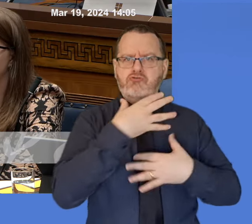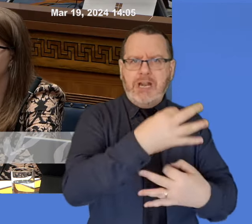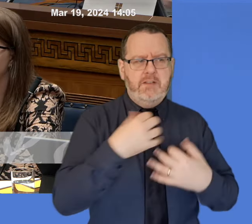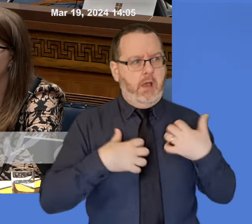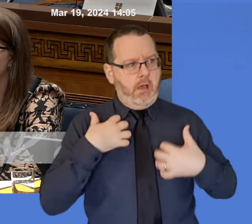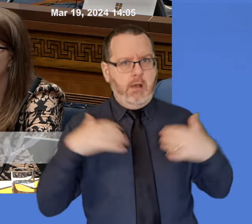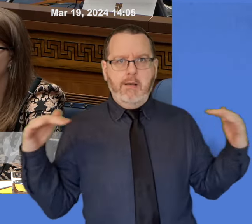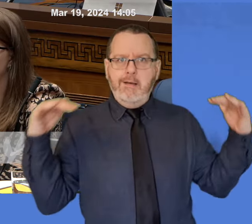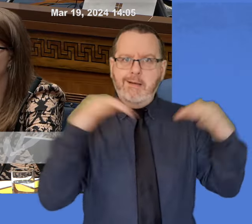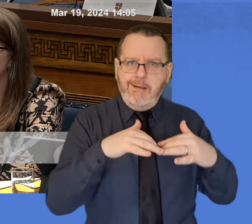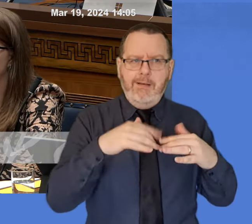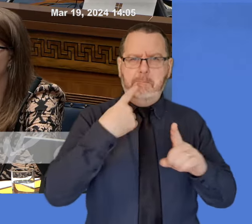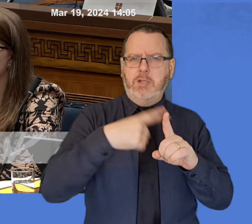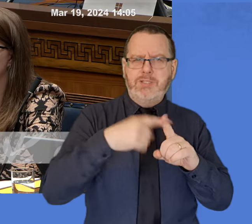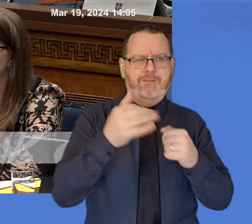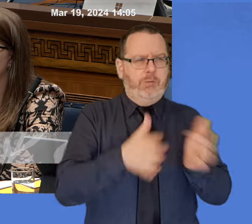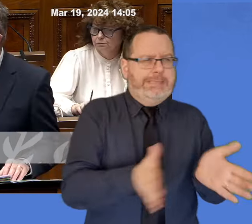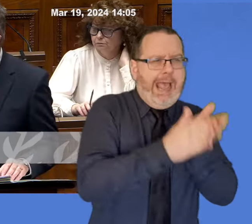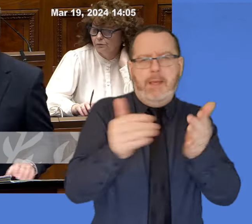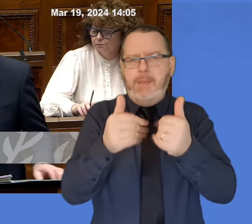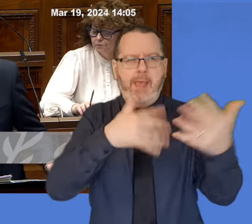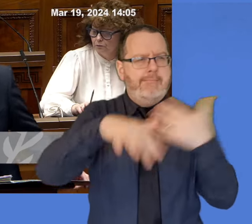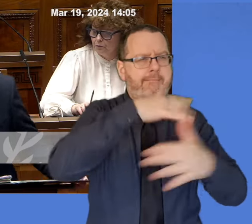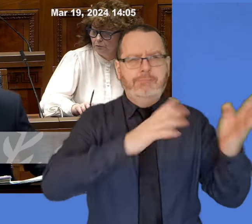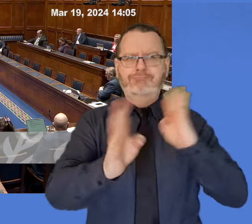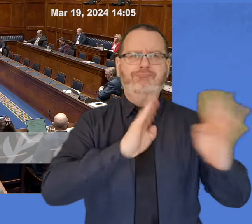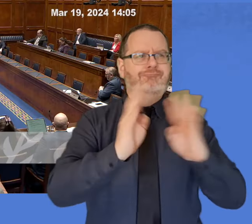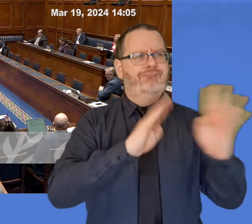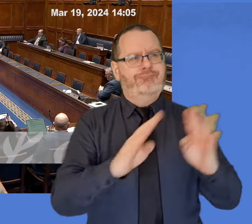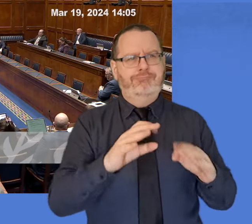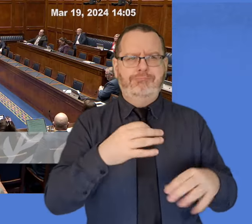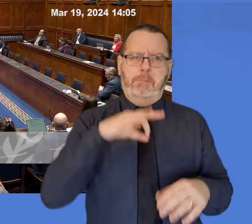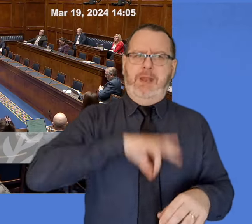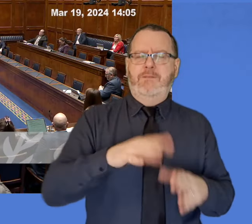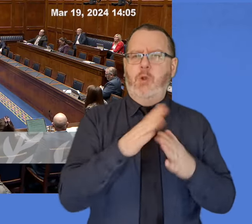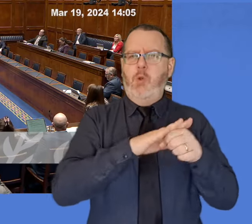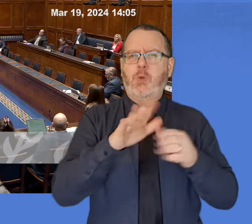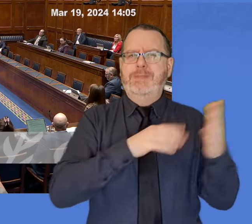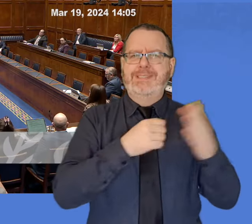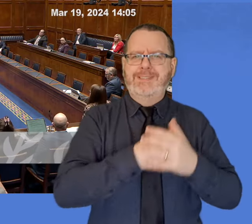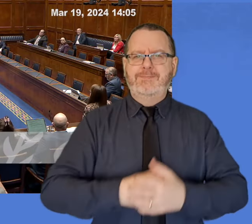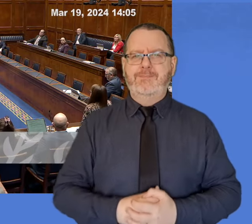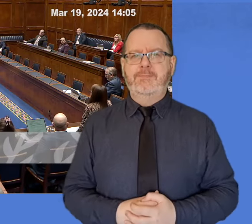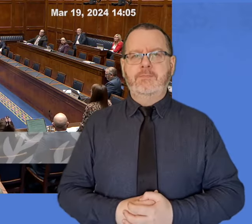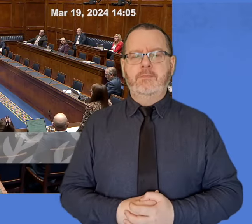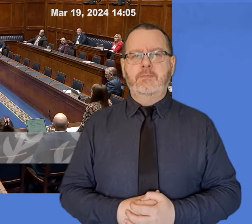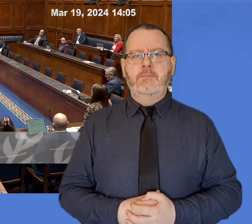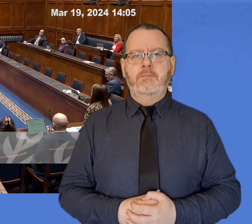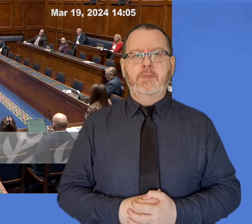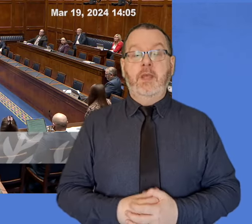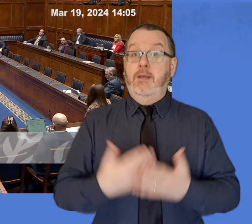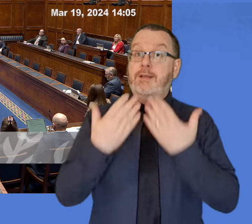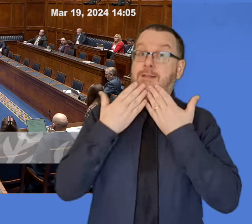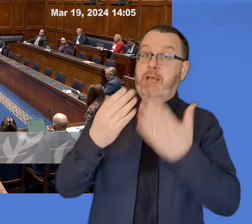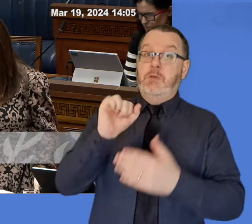creating a positive trading environment that helps local business to thrive. Ms. McAllister. Thank you, and thank the Minister for his answer